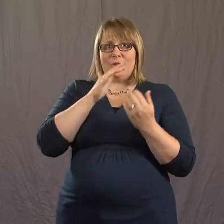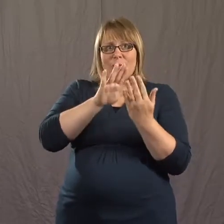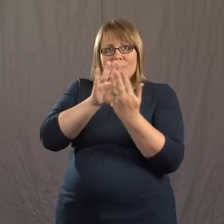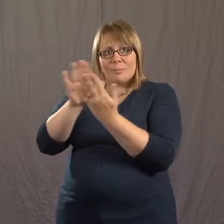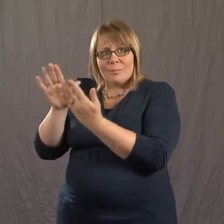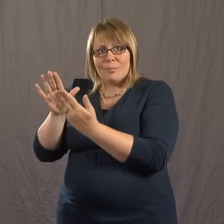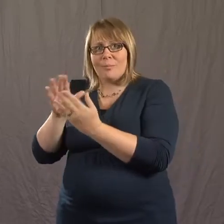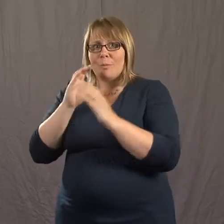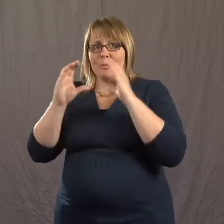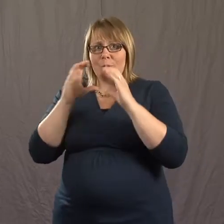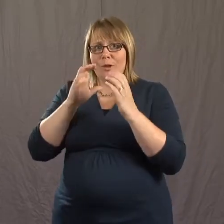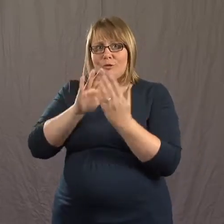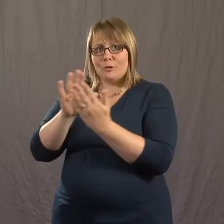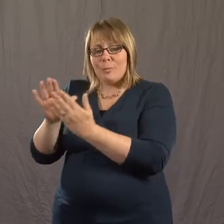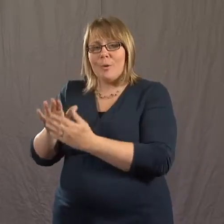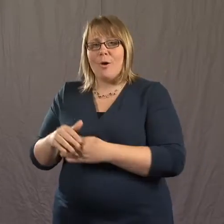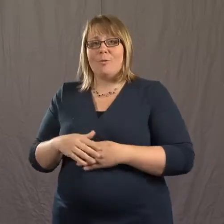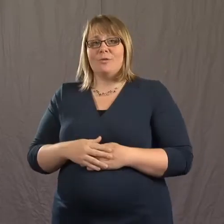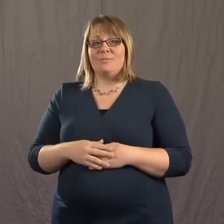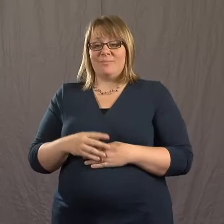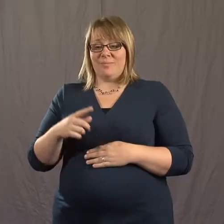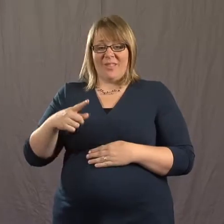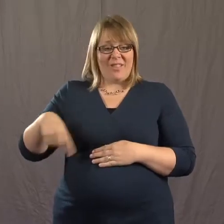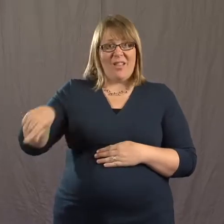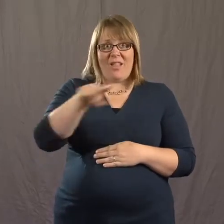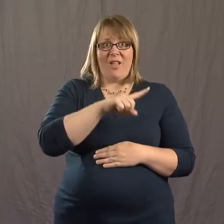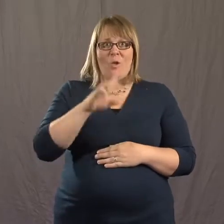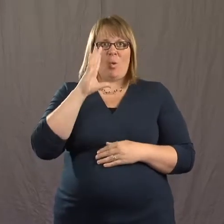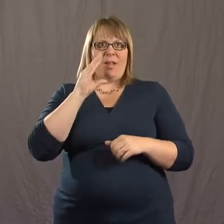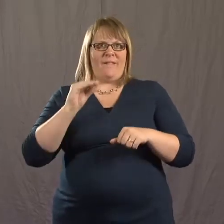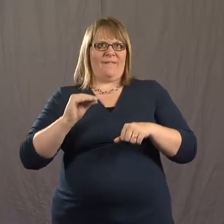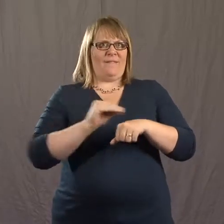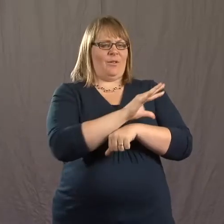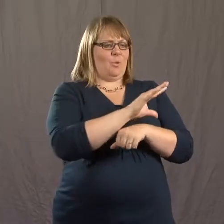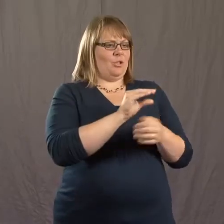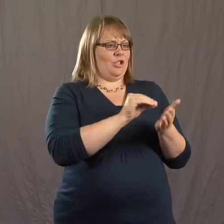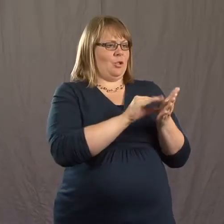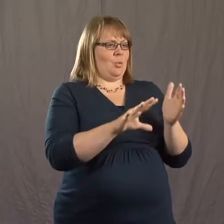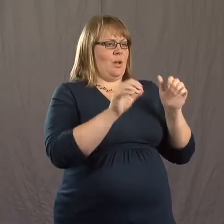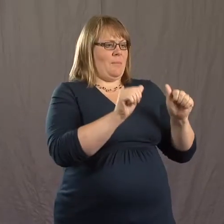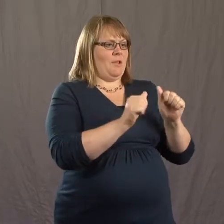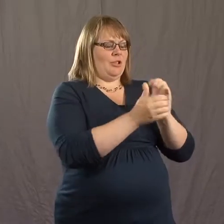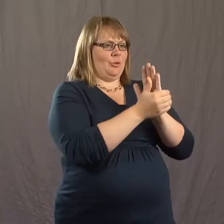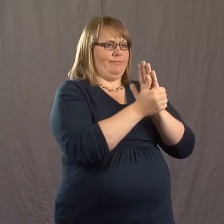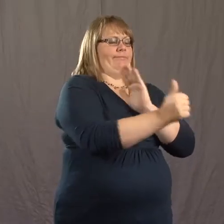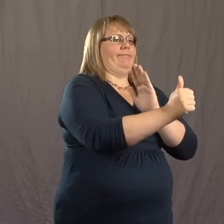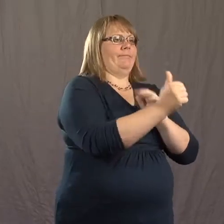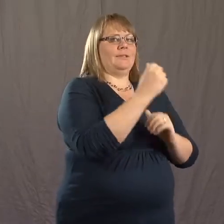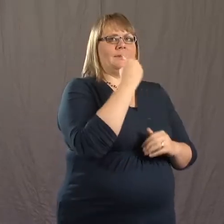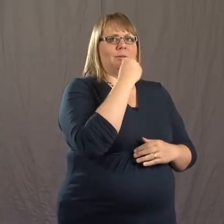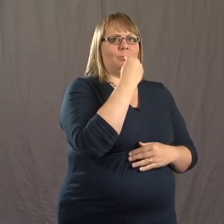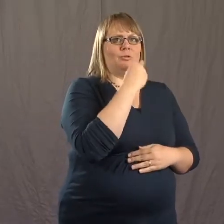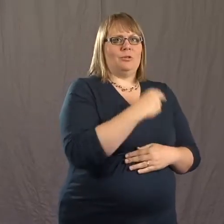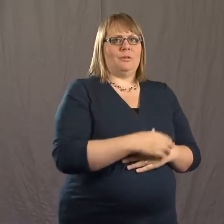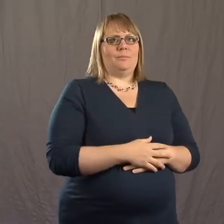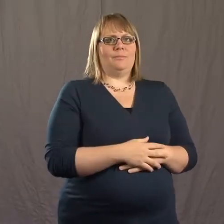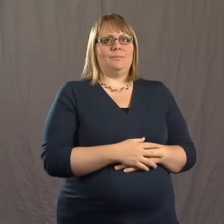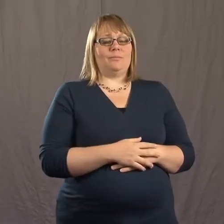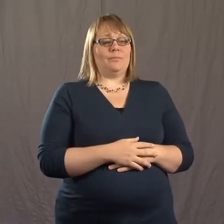of loss, the type of loss, and preferred communication mode. These will influence the student's ability to proficiently